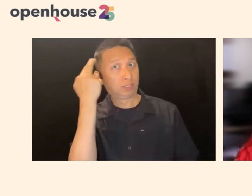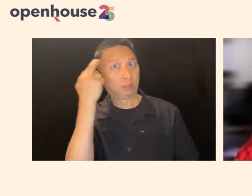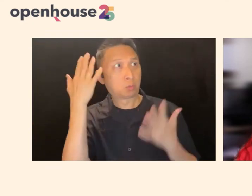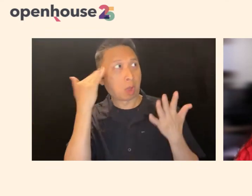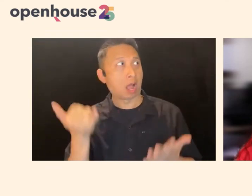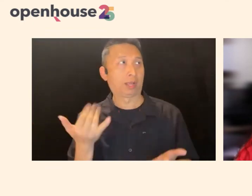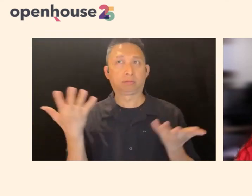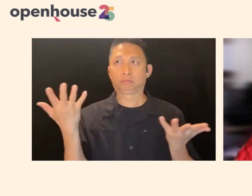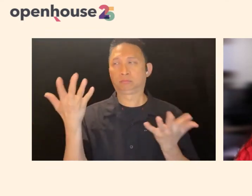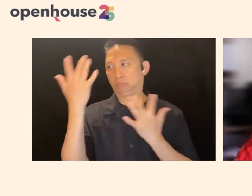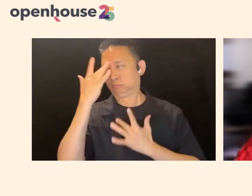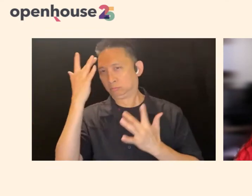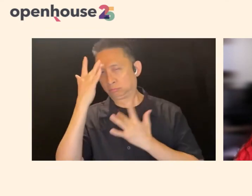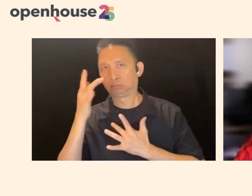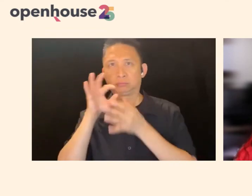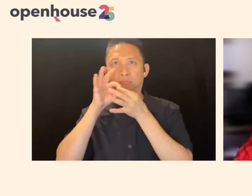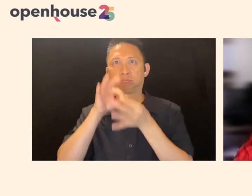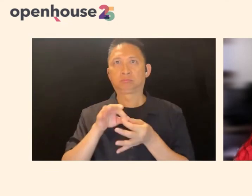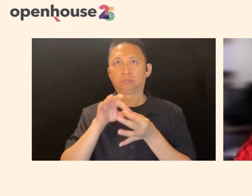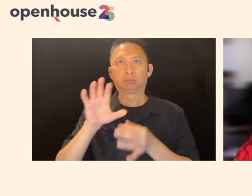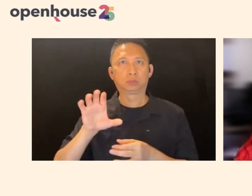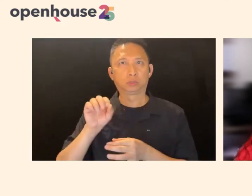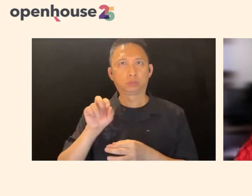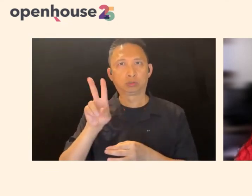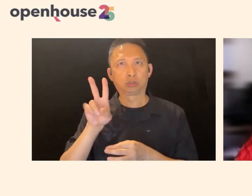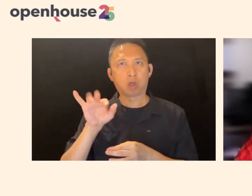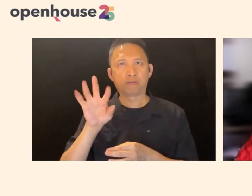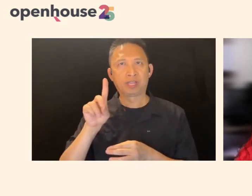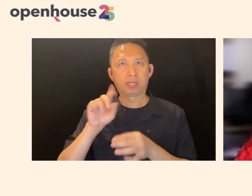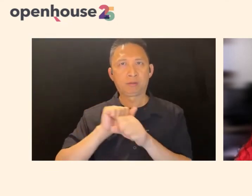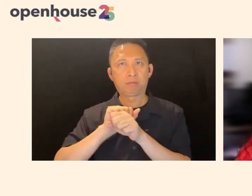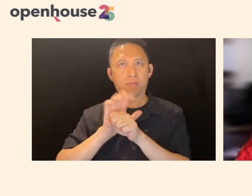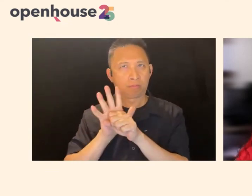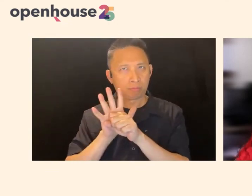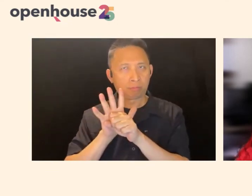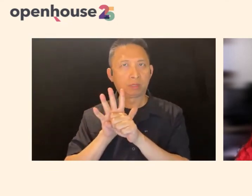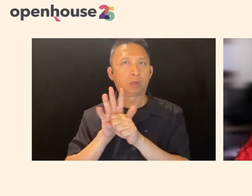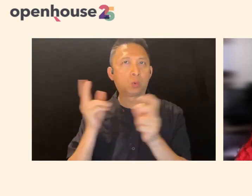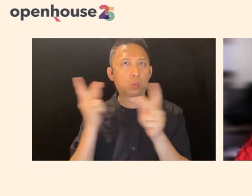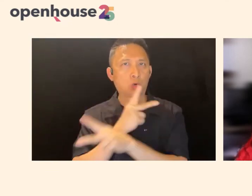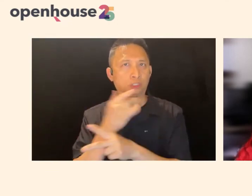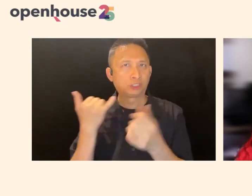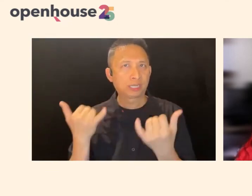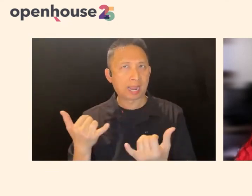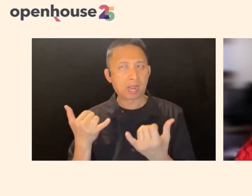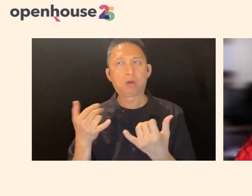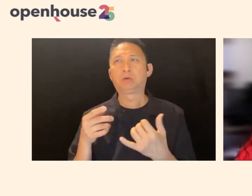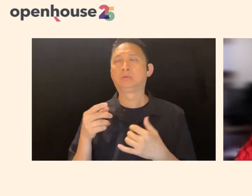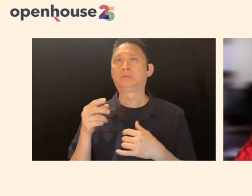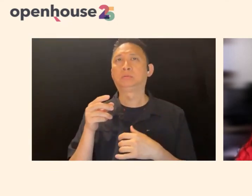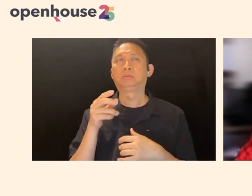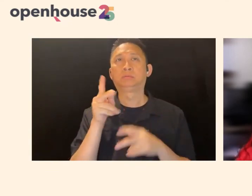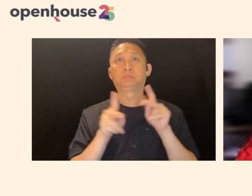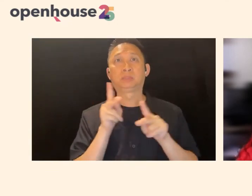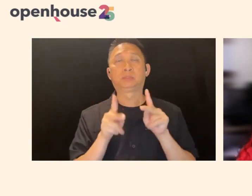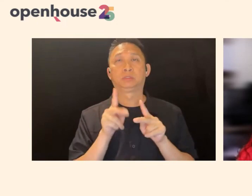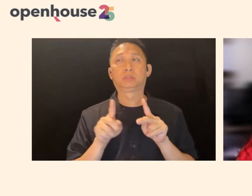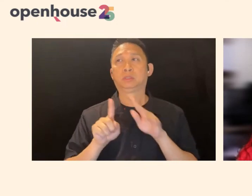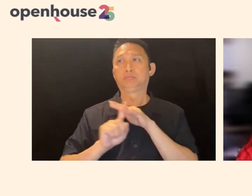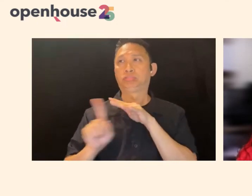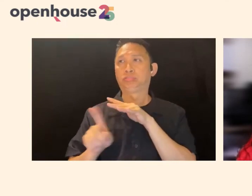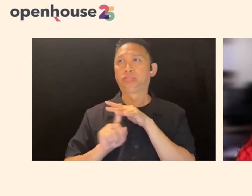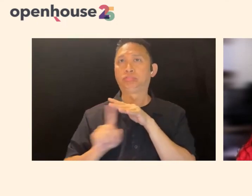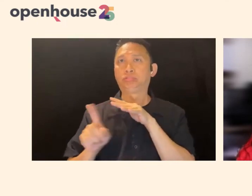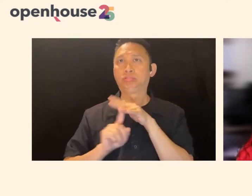and illness directly related to COVID or otherwise has been exacerbated. People are more isolated, so they're not engaging in their healthcare